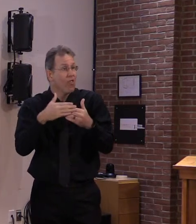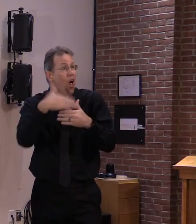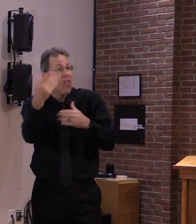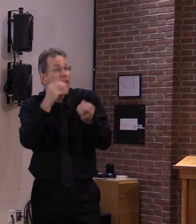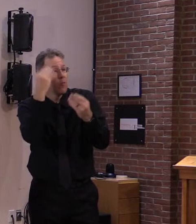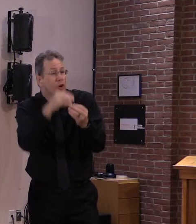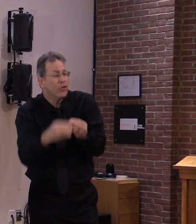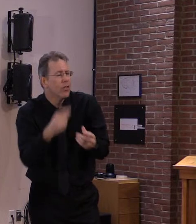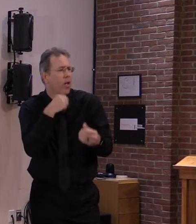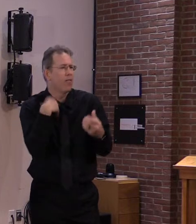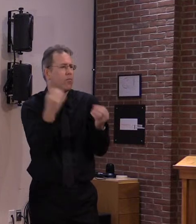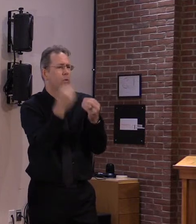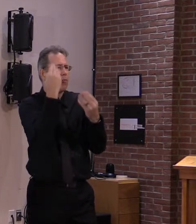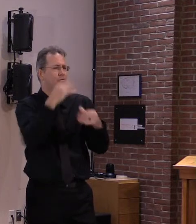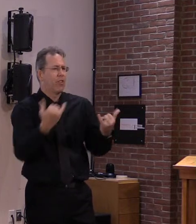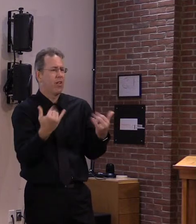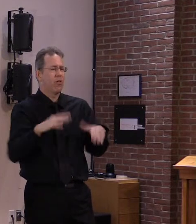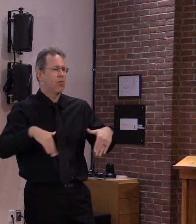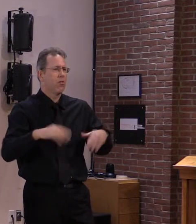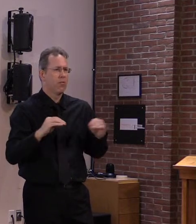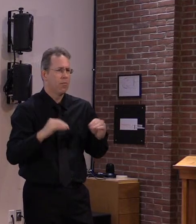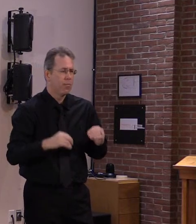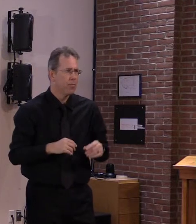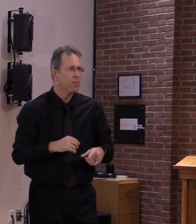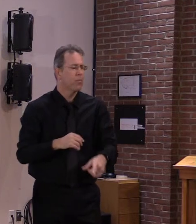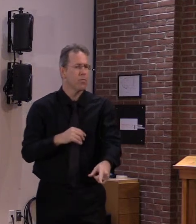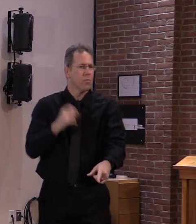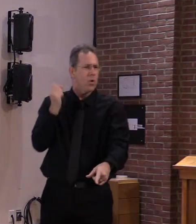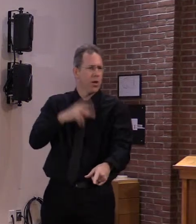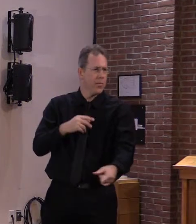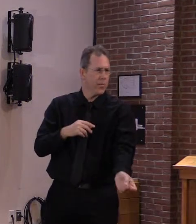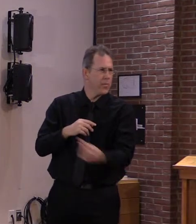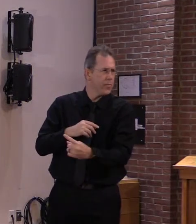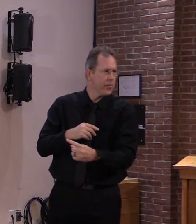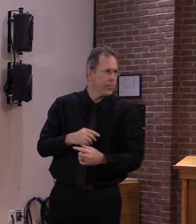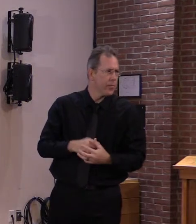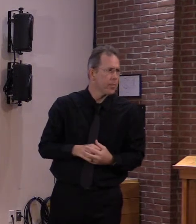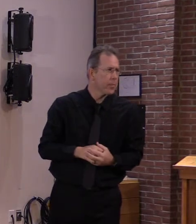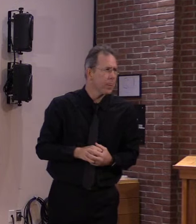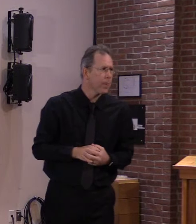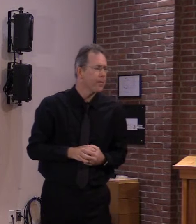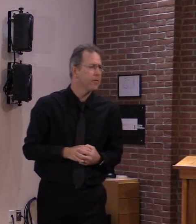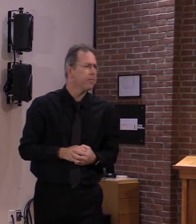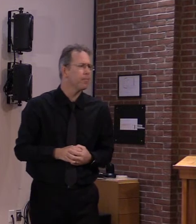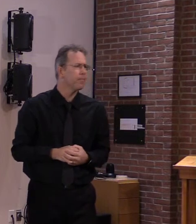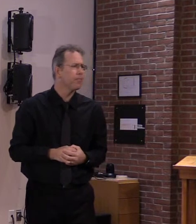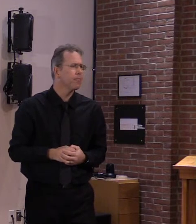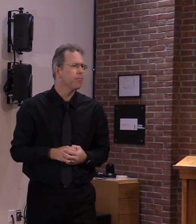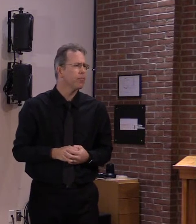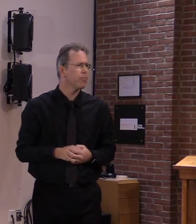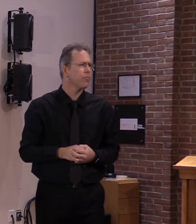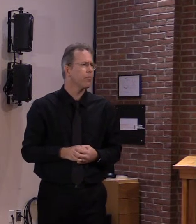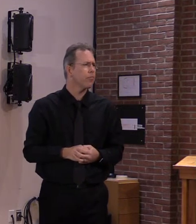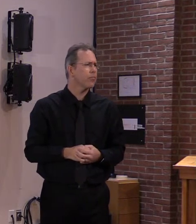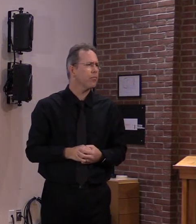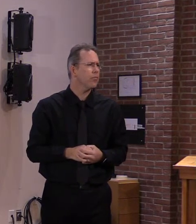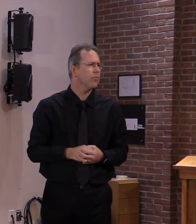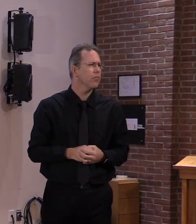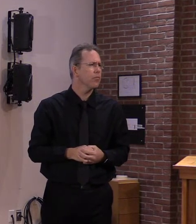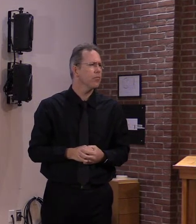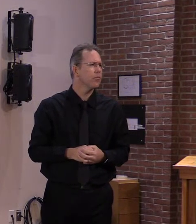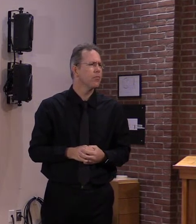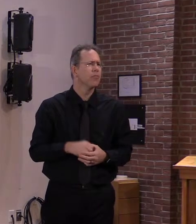that in Washington County over like a month and a half period of time, that 71% of all the positive